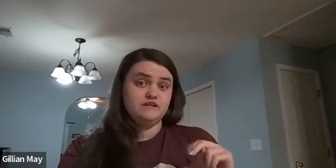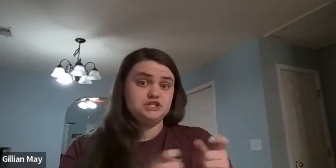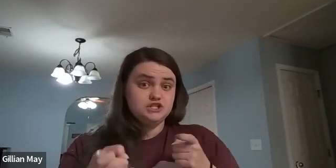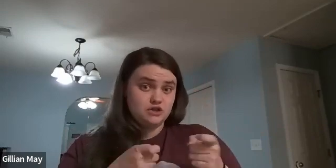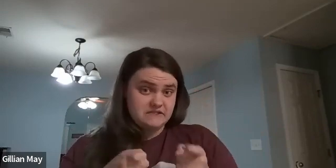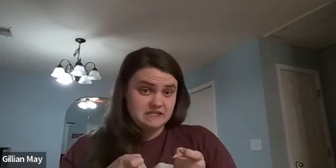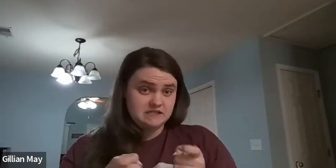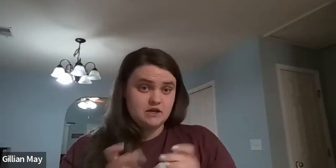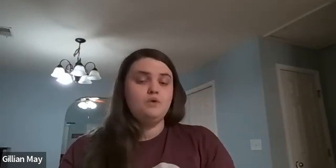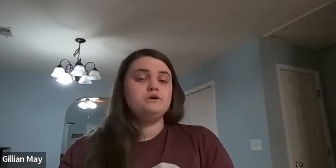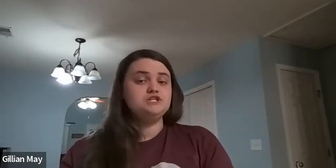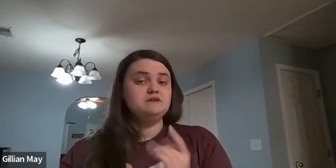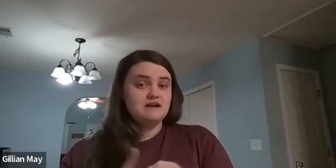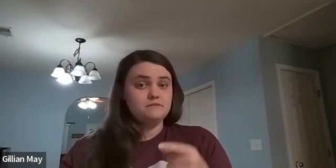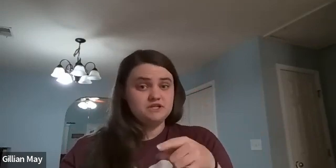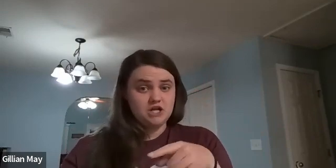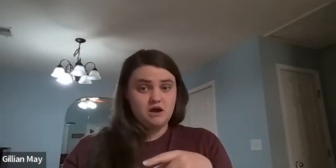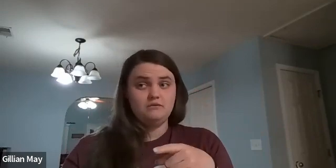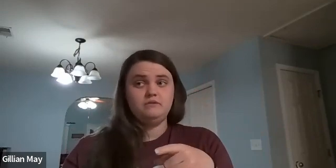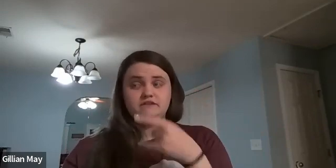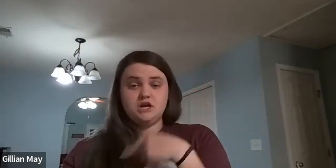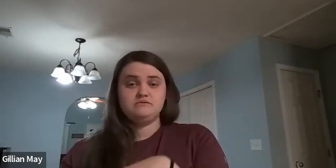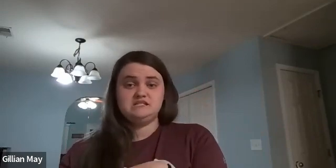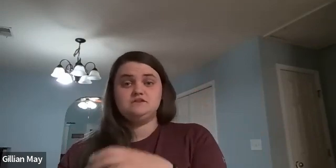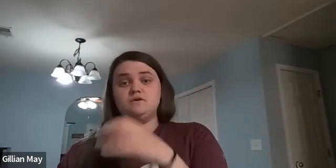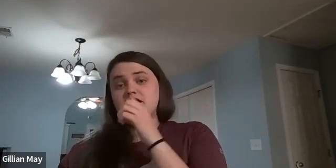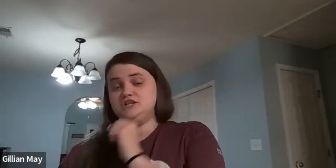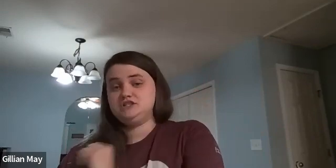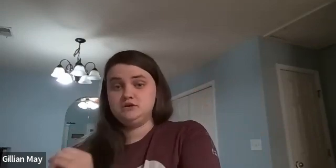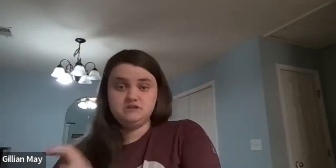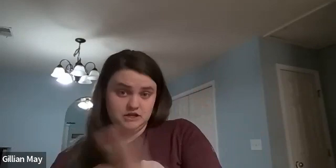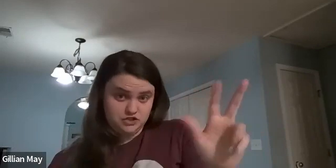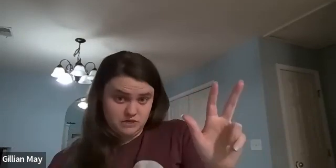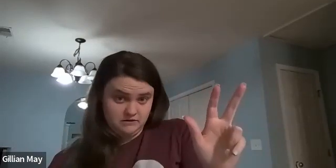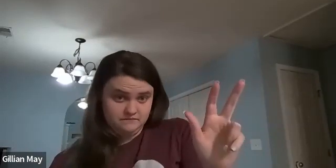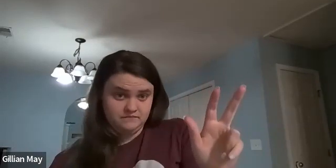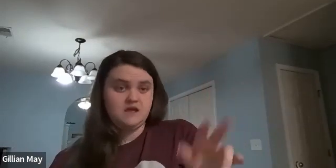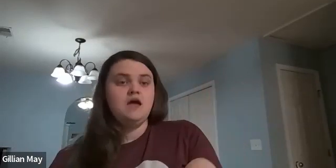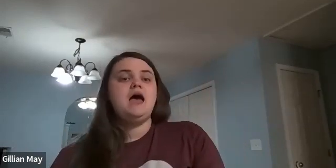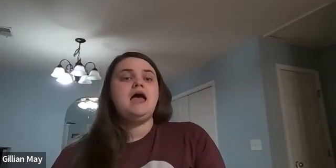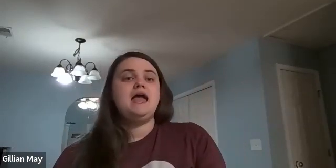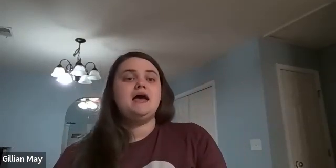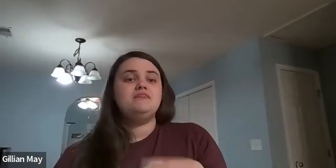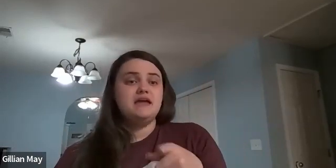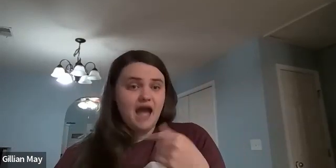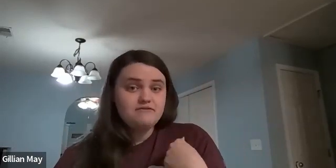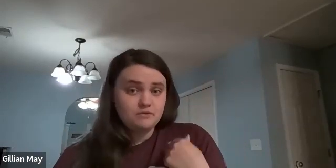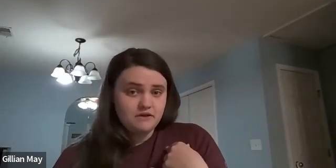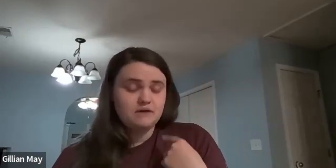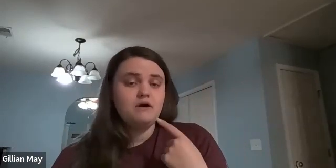intervention services, which you get from the child, like the child receives from age 0 to age 3. And they have it where they will